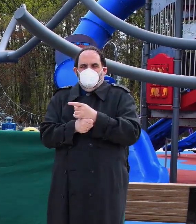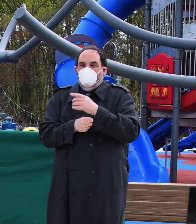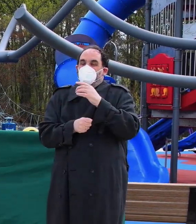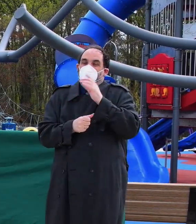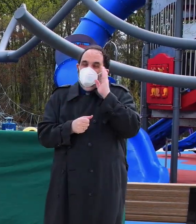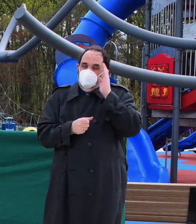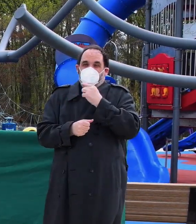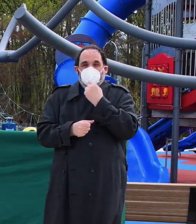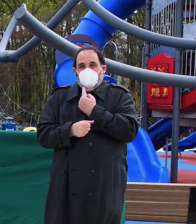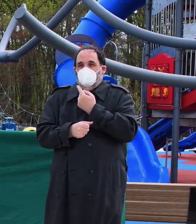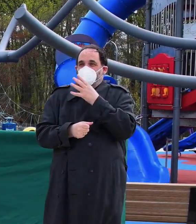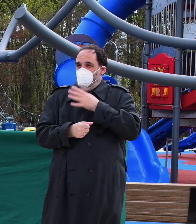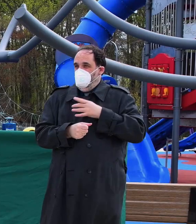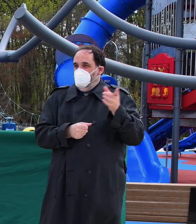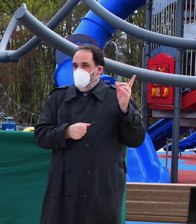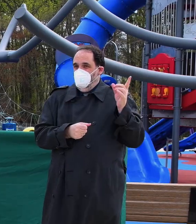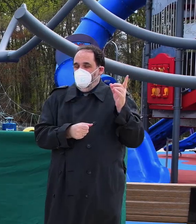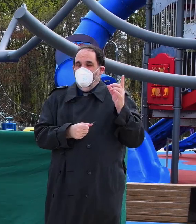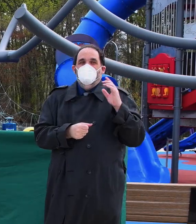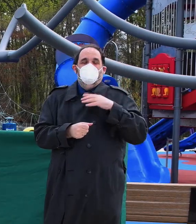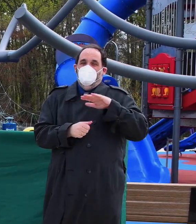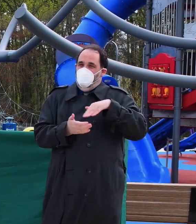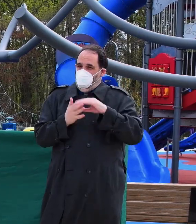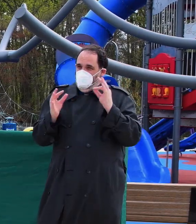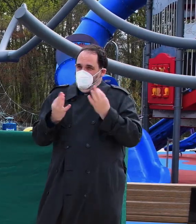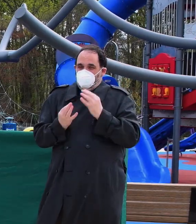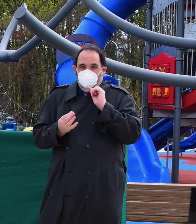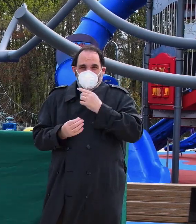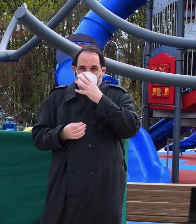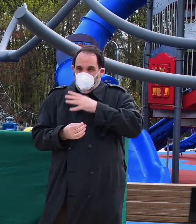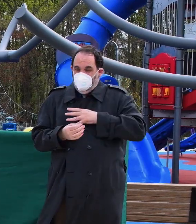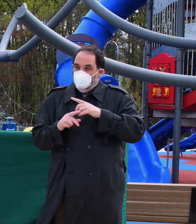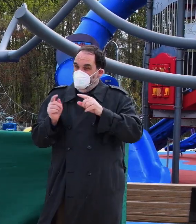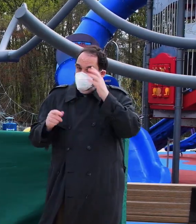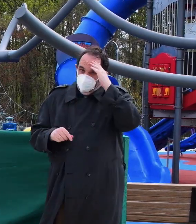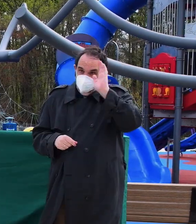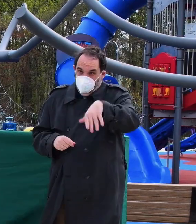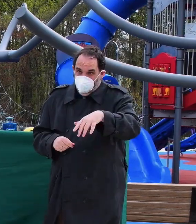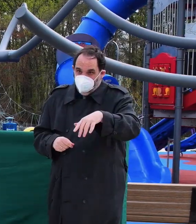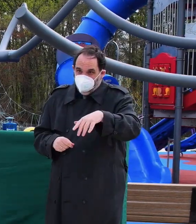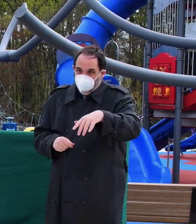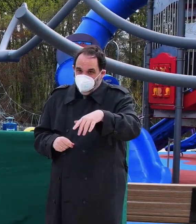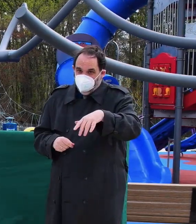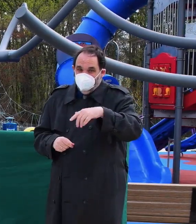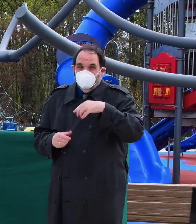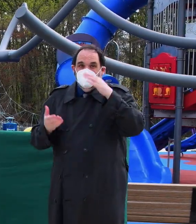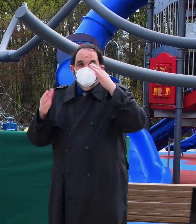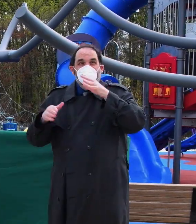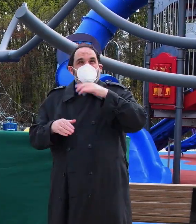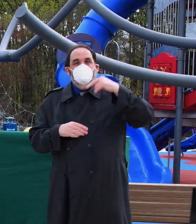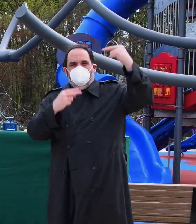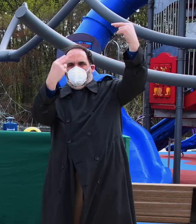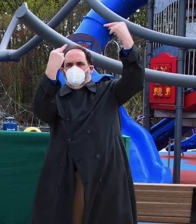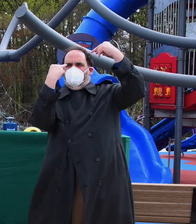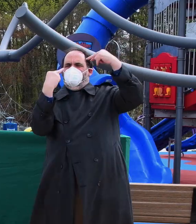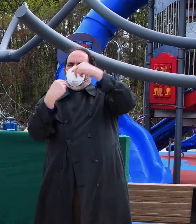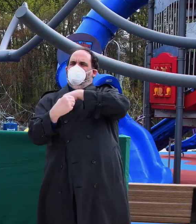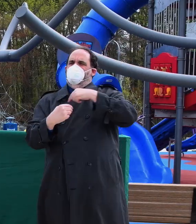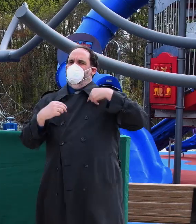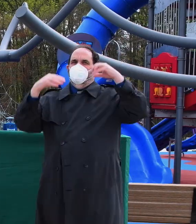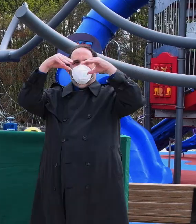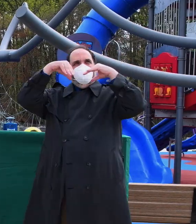be missed by all her Recreation Parks family, but you know something? I bet she's looking down on us today with a